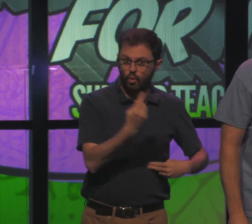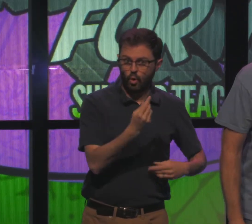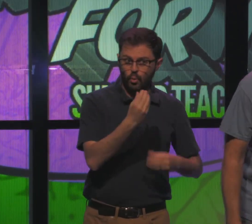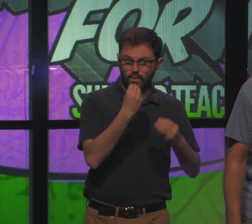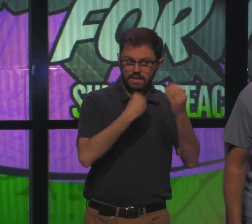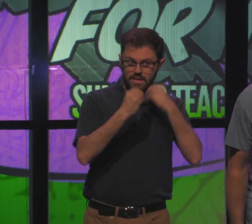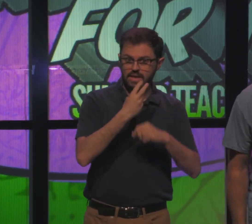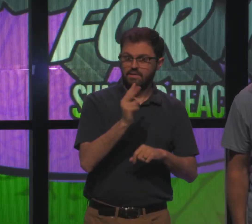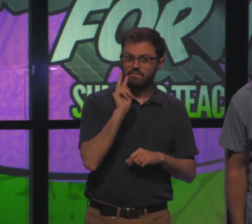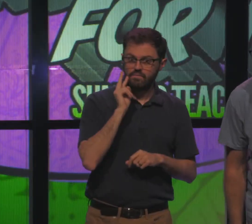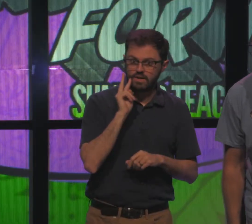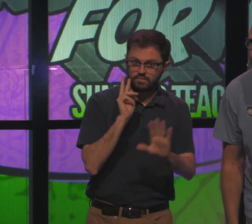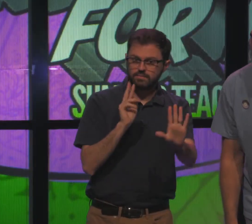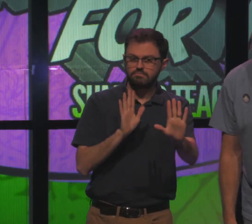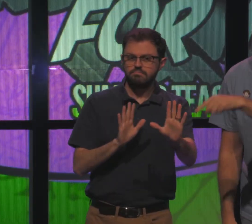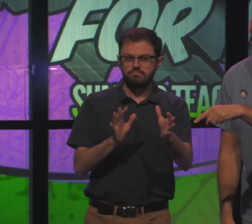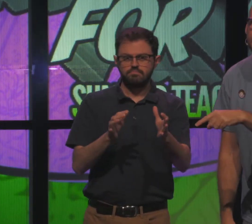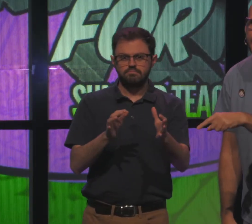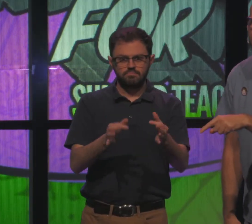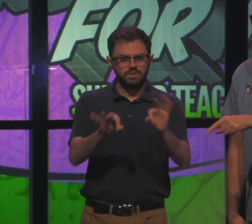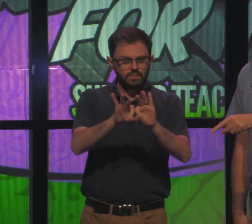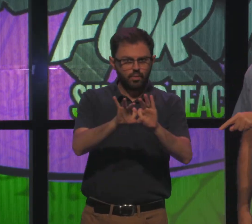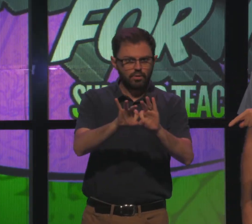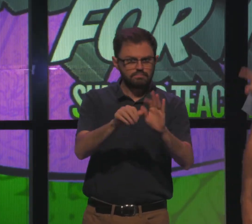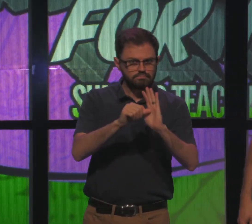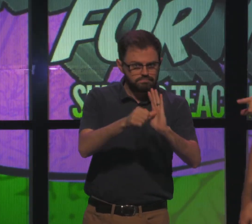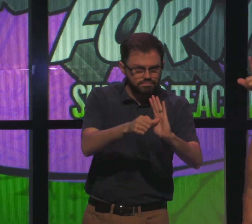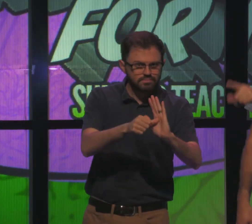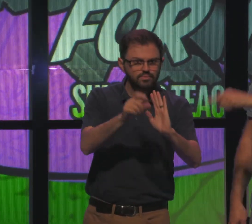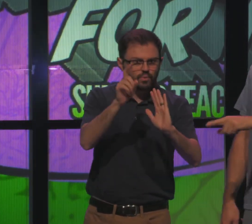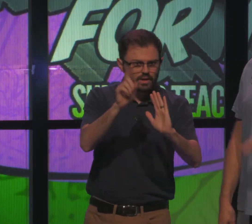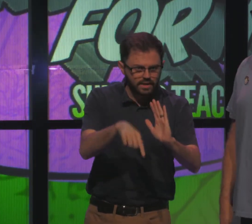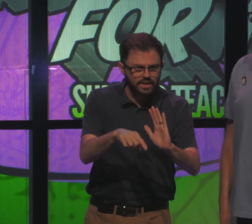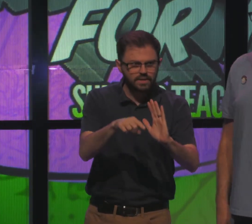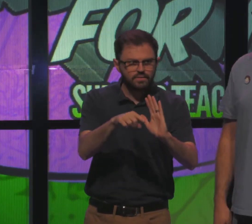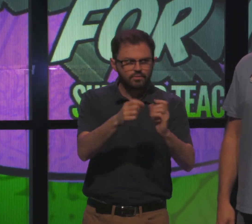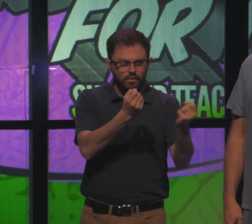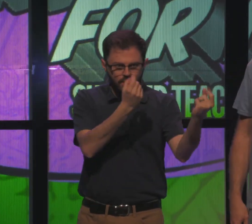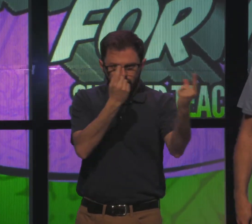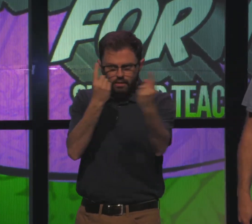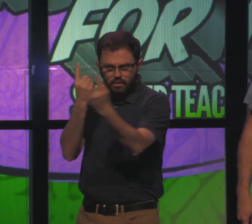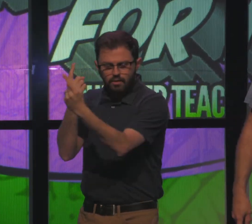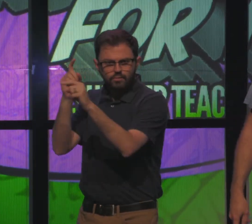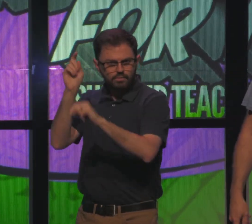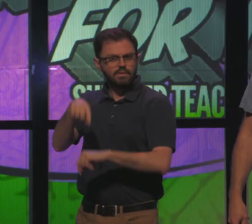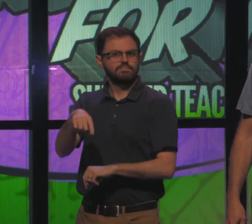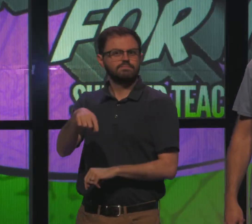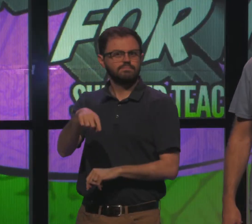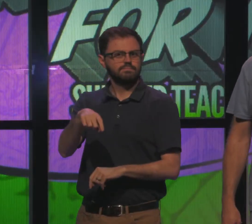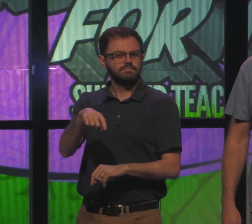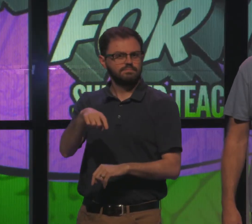This is an important point to gather before I move on to the next part. We need to be on the same page here.